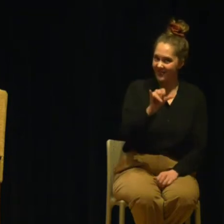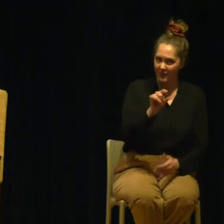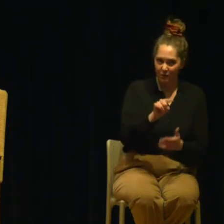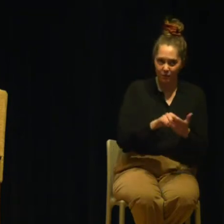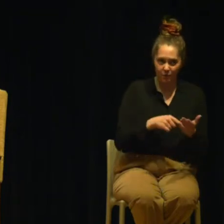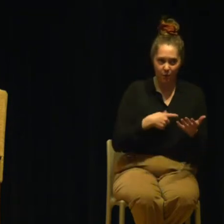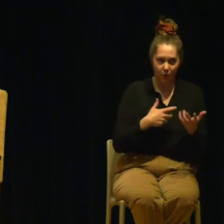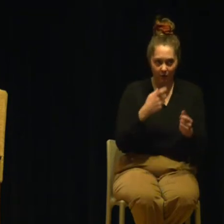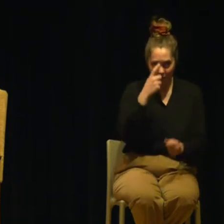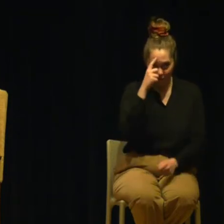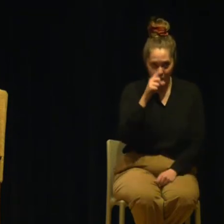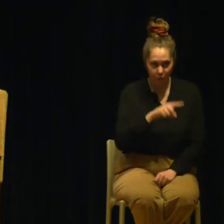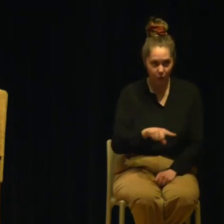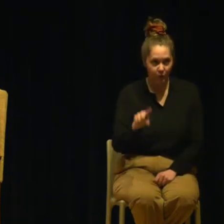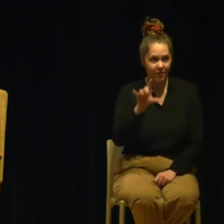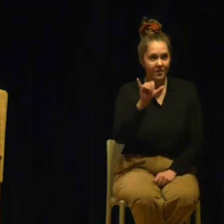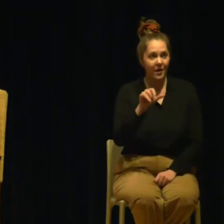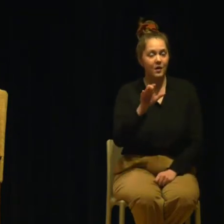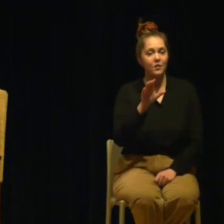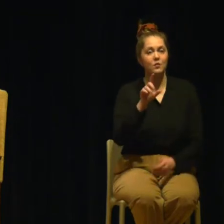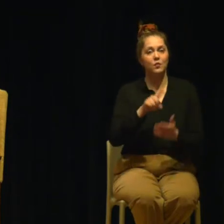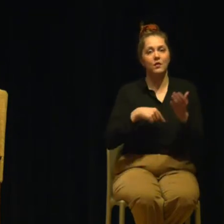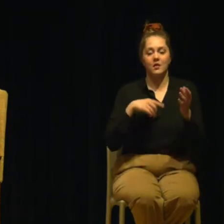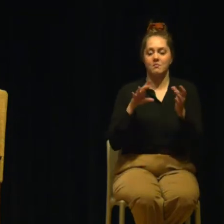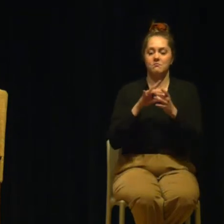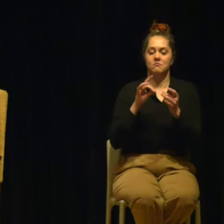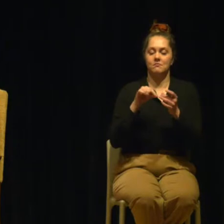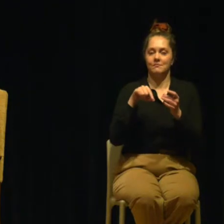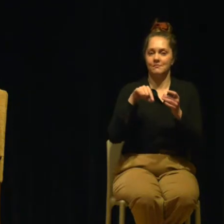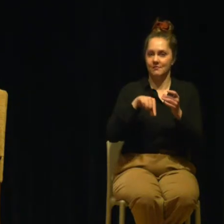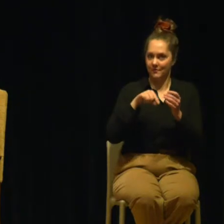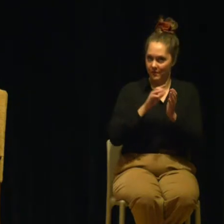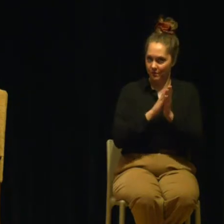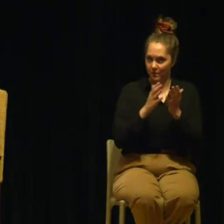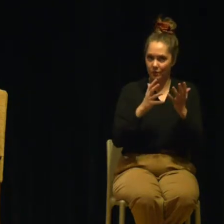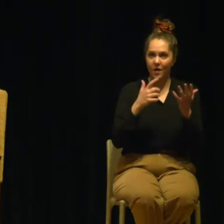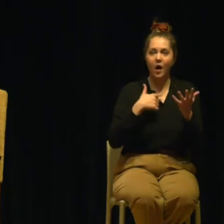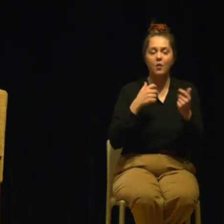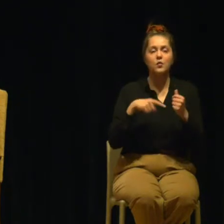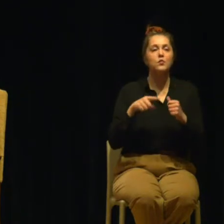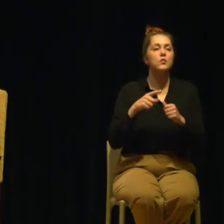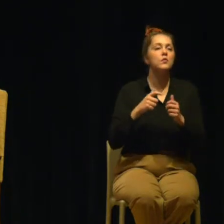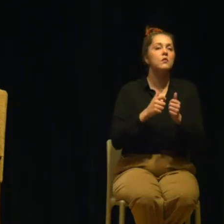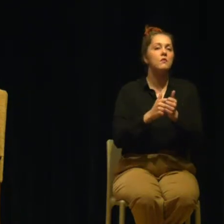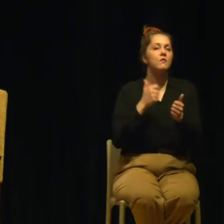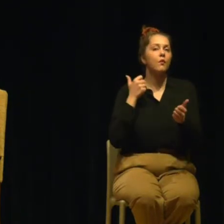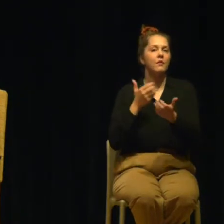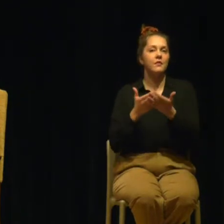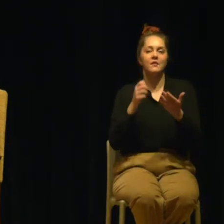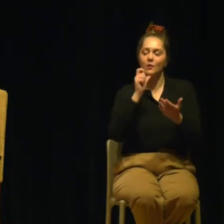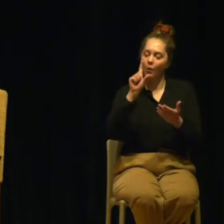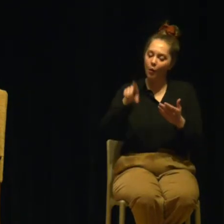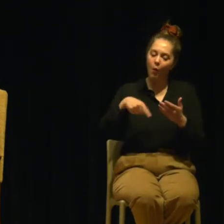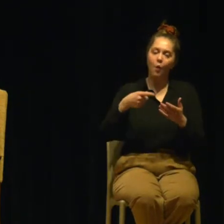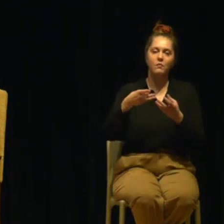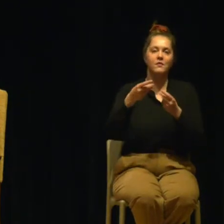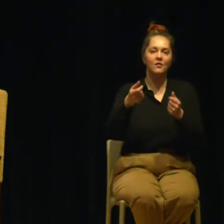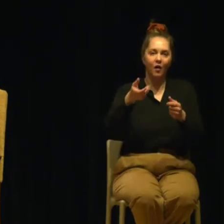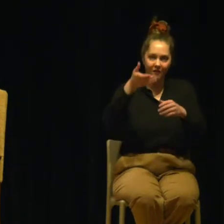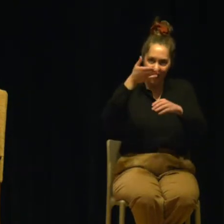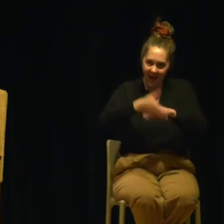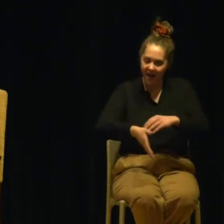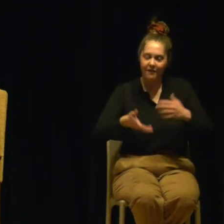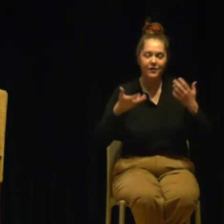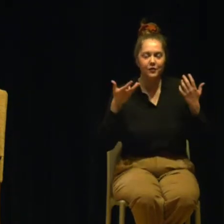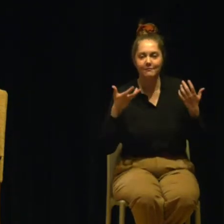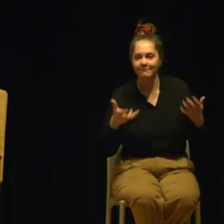you. And that is what I talk about in this book so much, because I want you to prevent things, not just treat them after they're already in effect. The woman is preaching